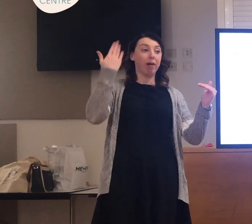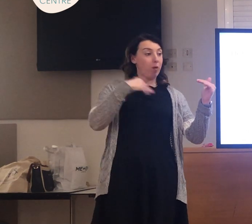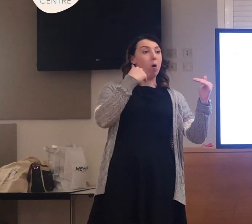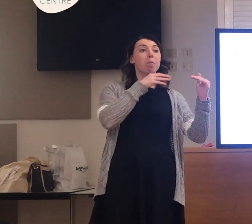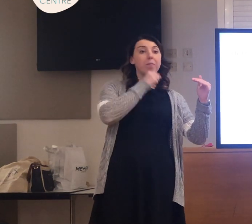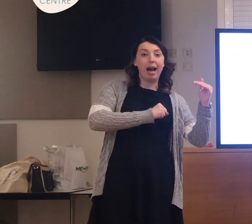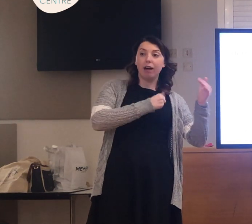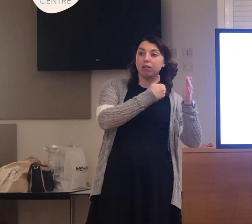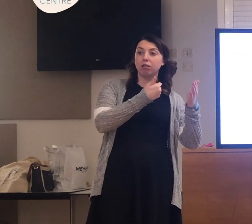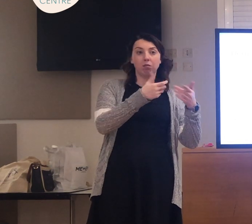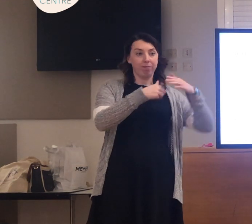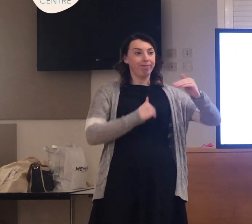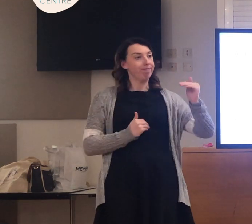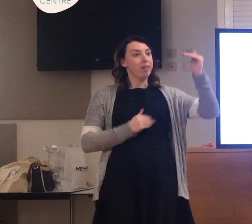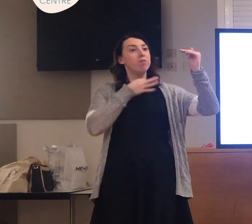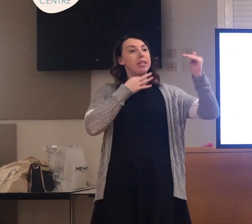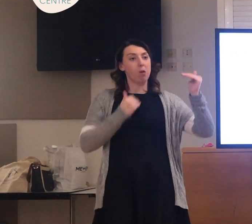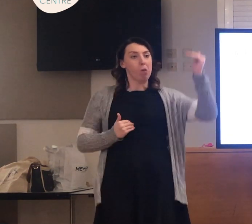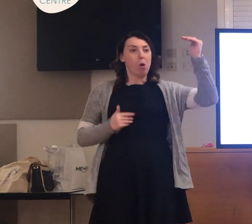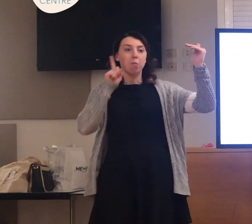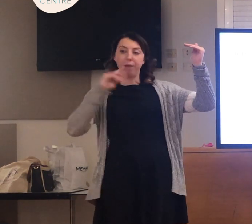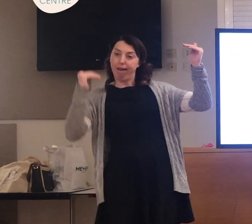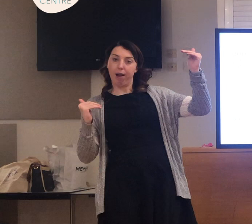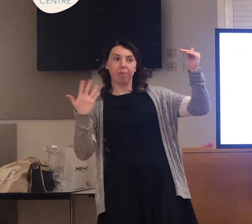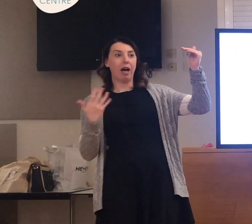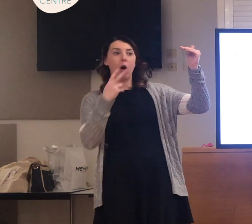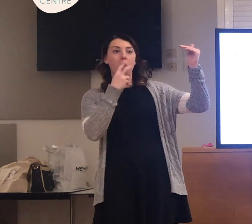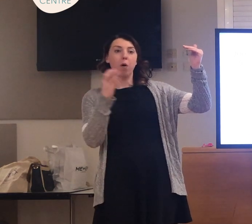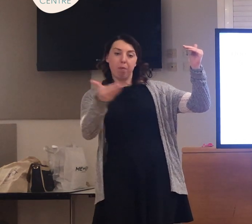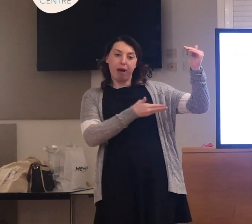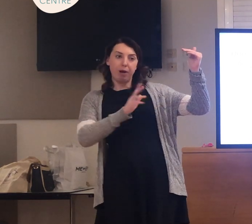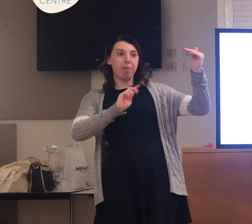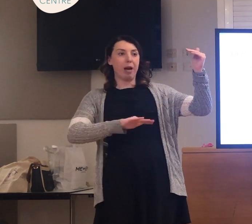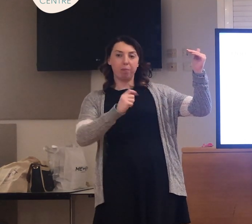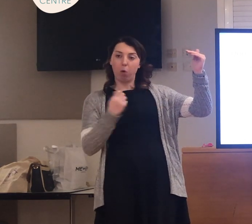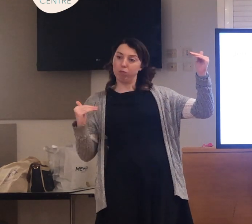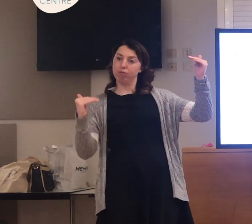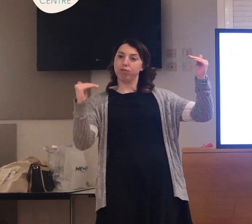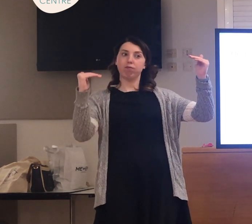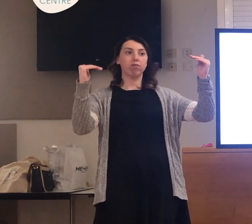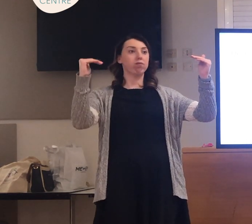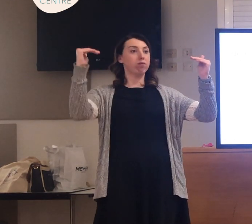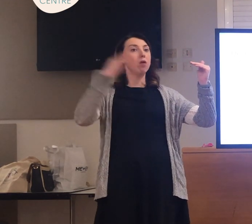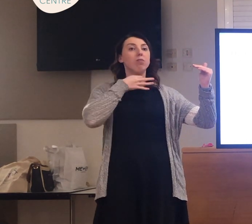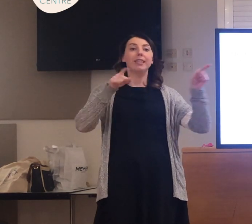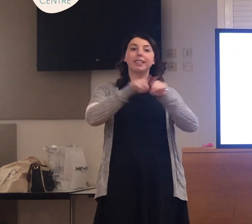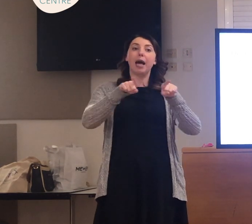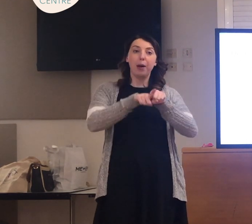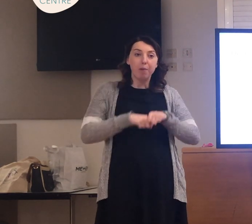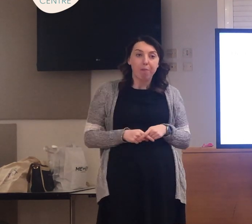heart disease. But I want you to think about all of these different